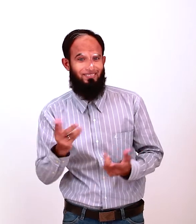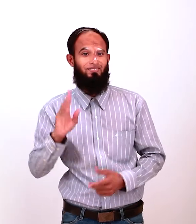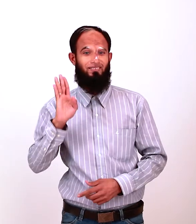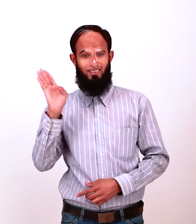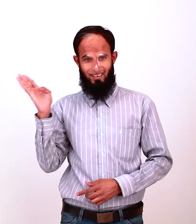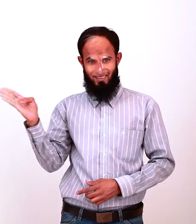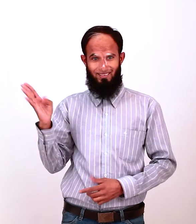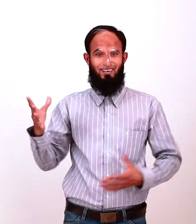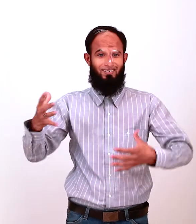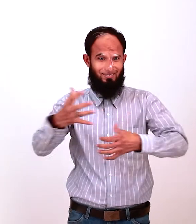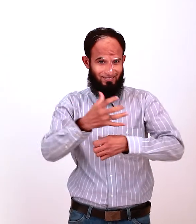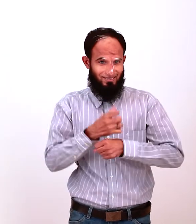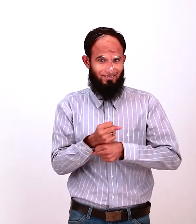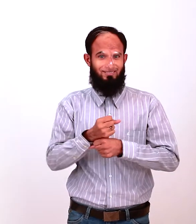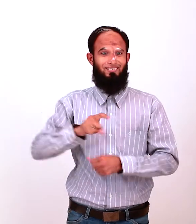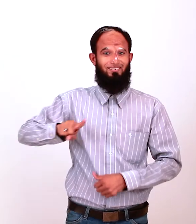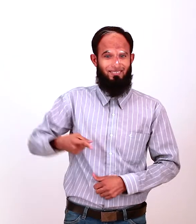These are tools used to measure time.